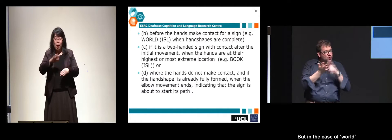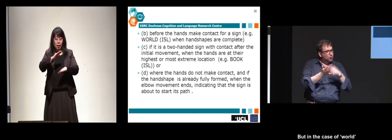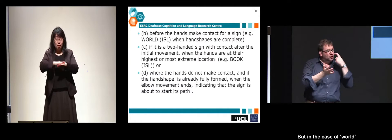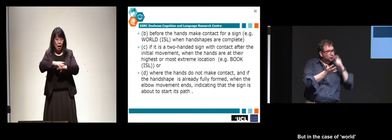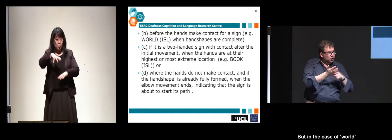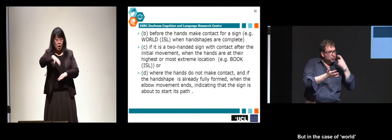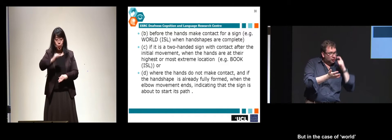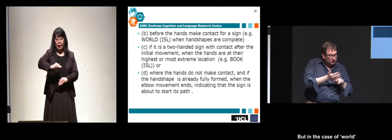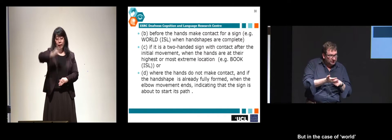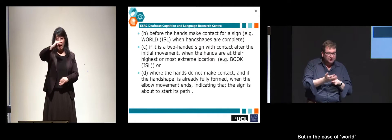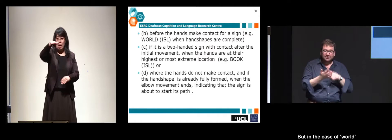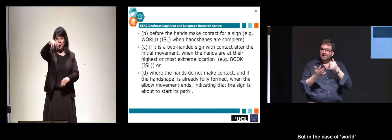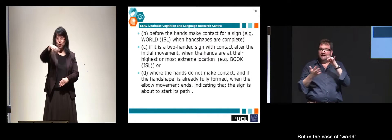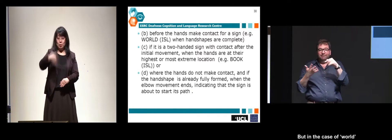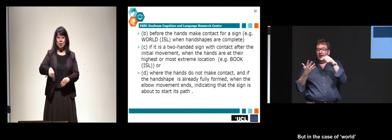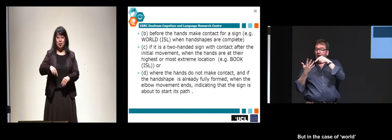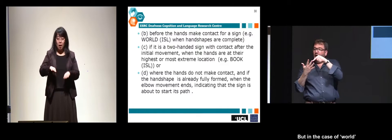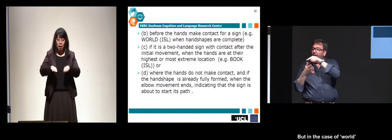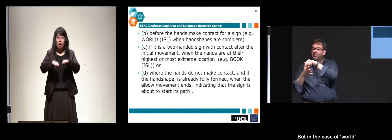point.